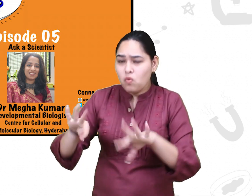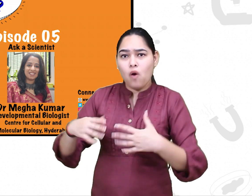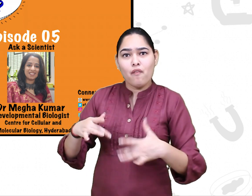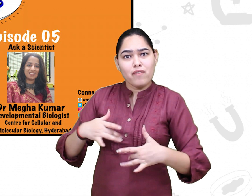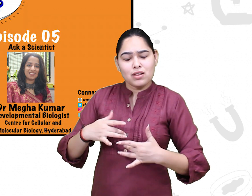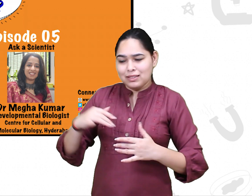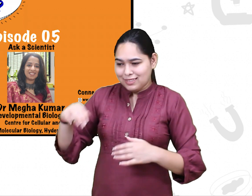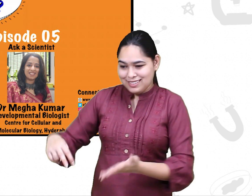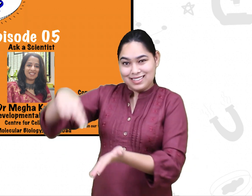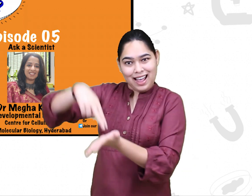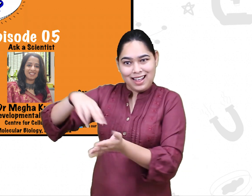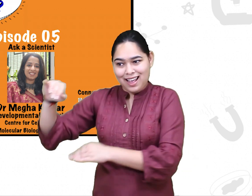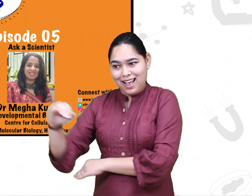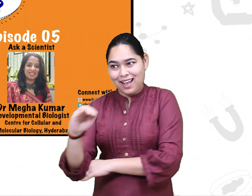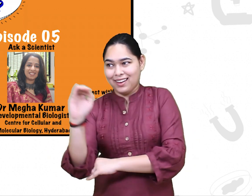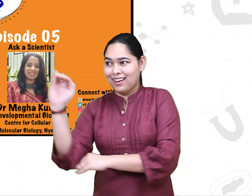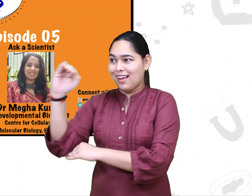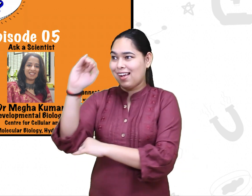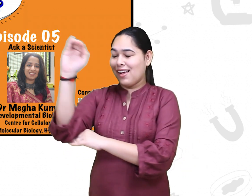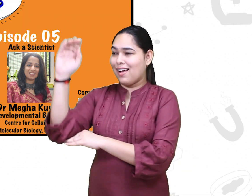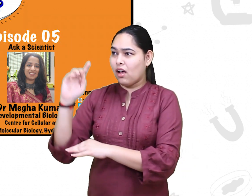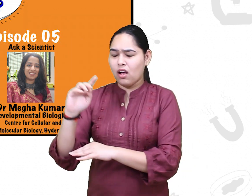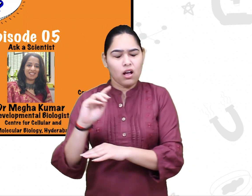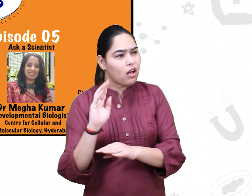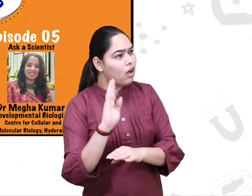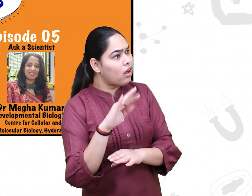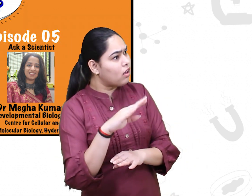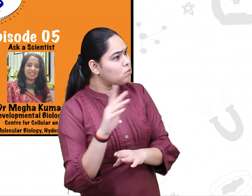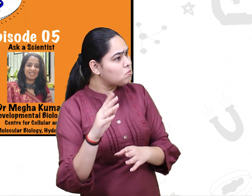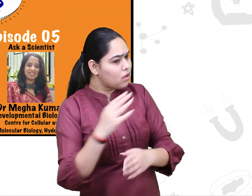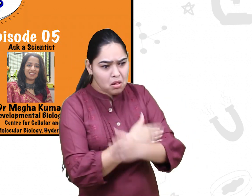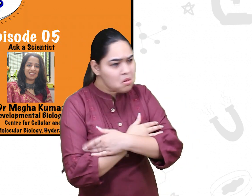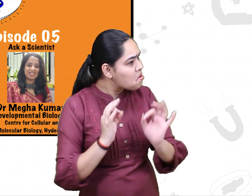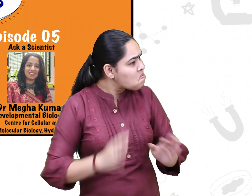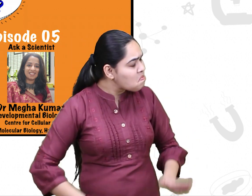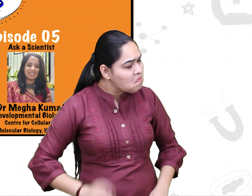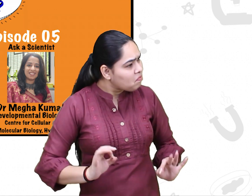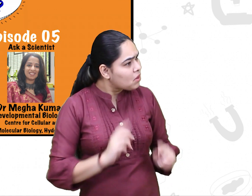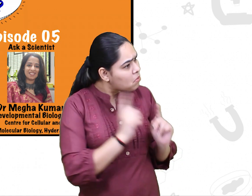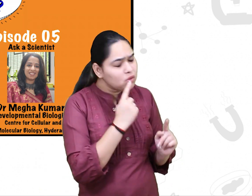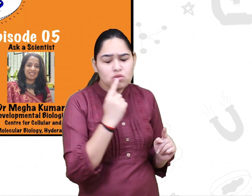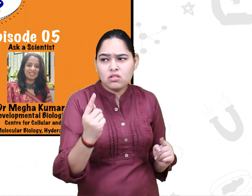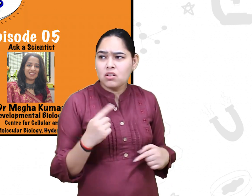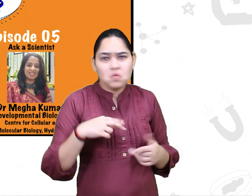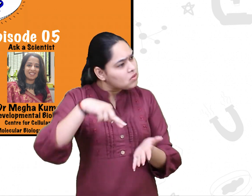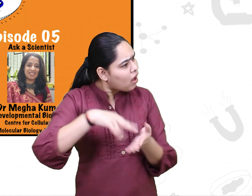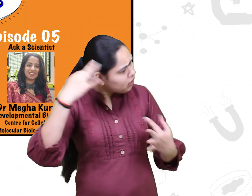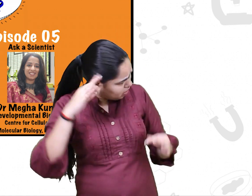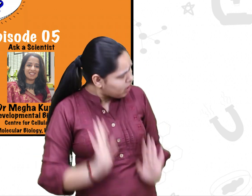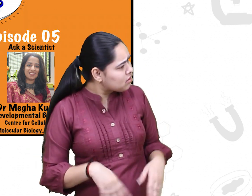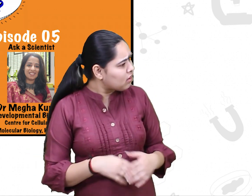Look at how the snake moves. It looks like it's standing and making waves in the air. Even though it has